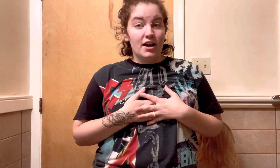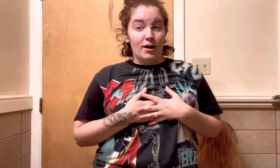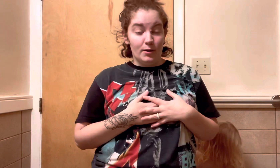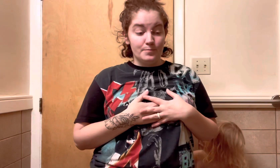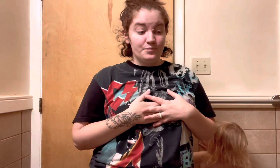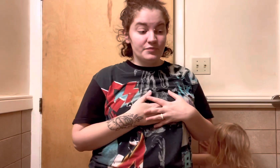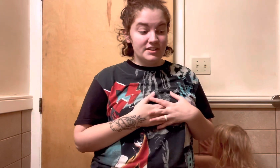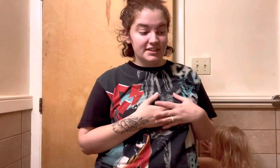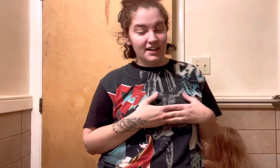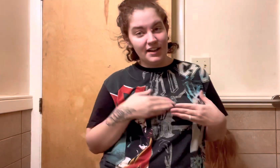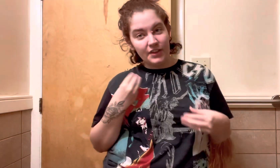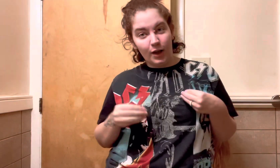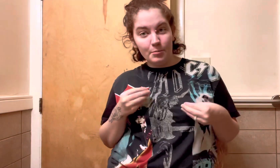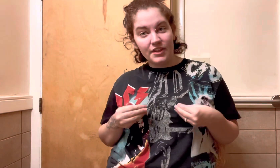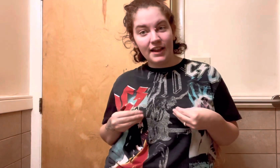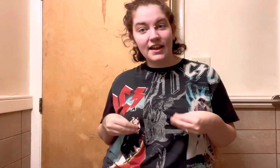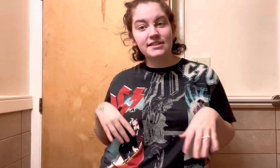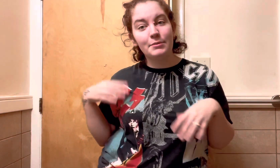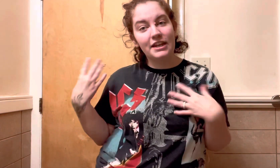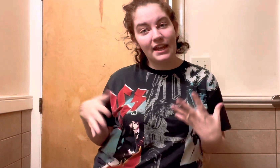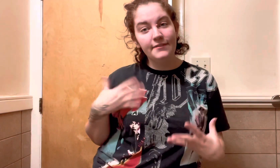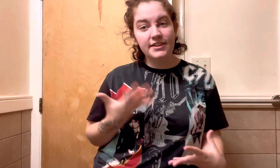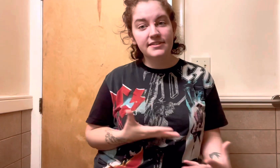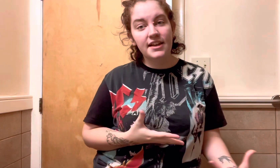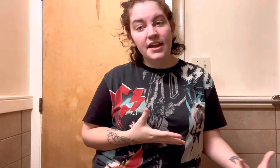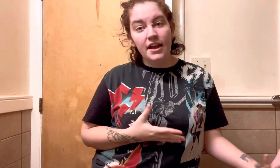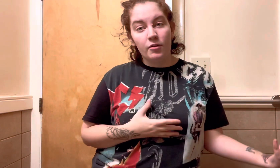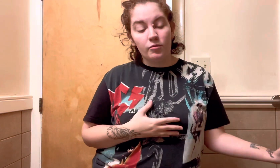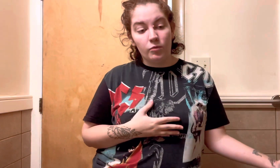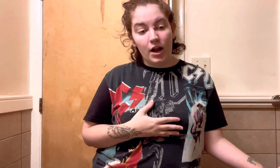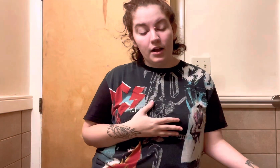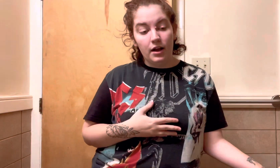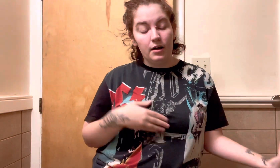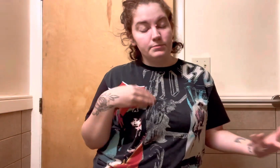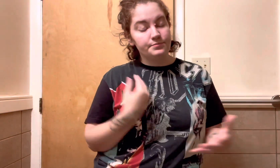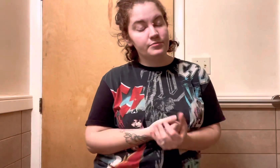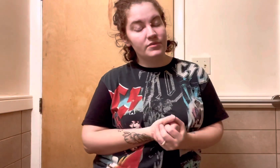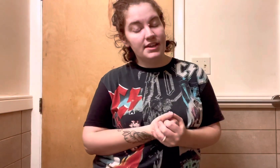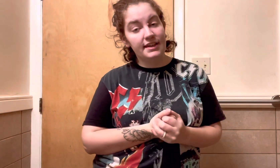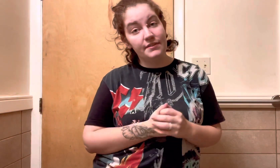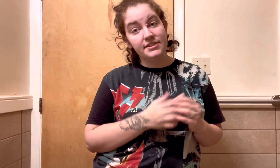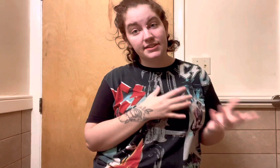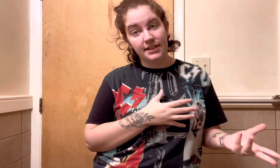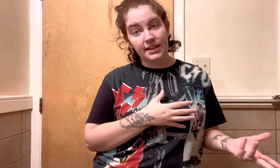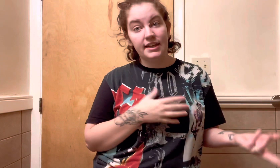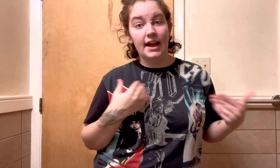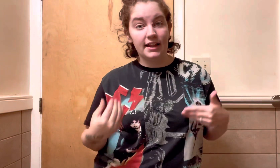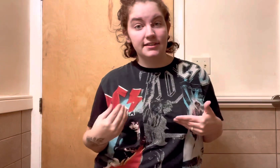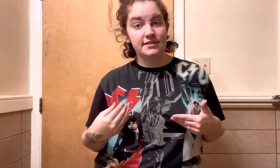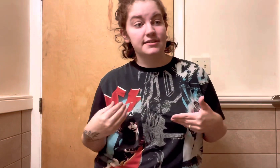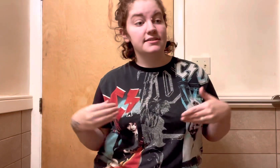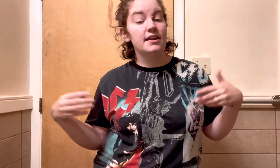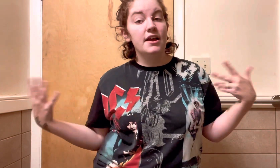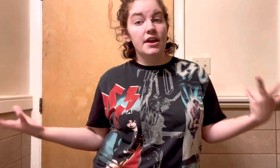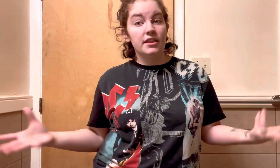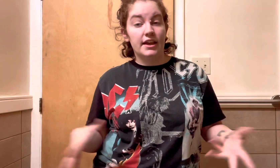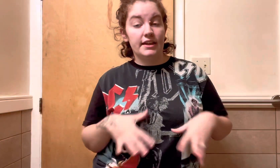did not have the umph that I liked. I mean it gave us um it gave us Lily and Atlas's like